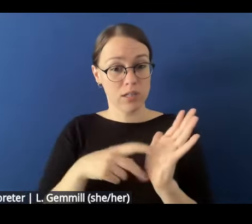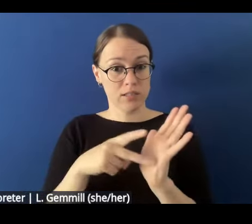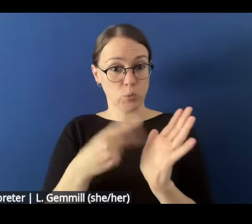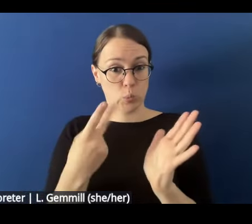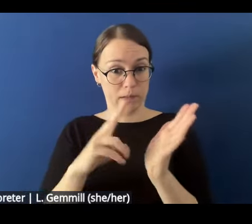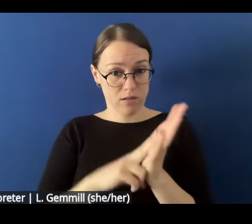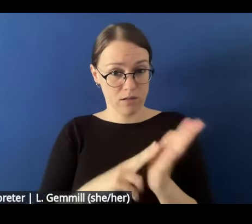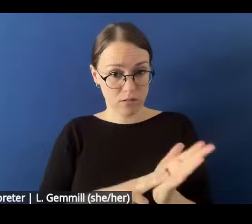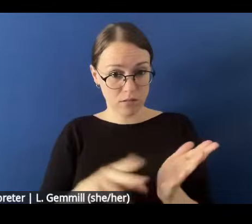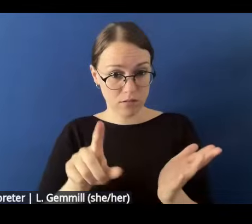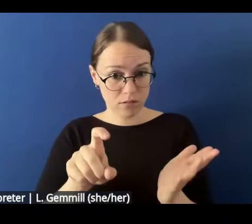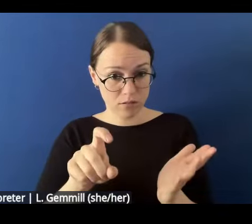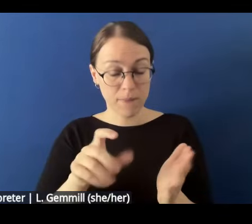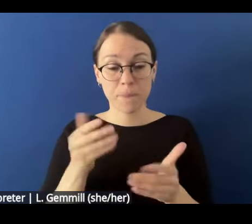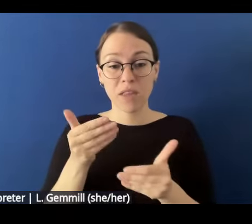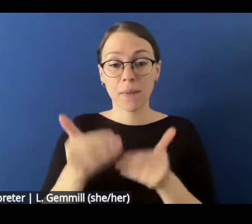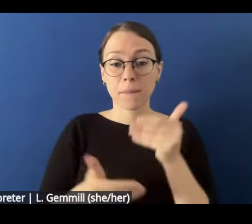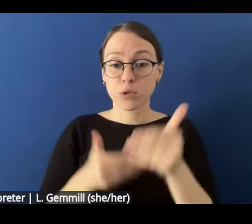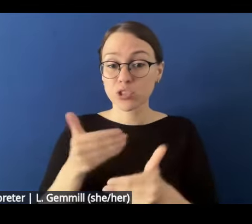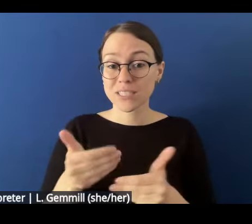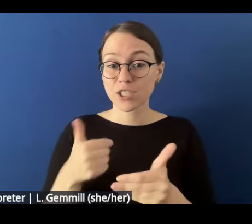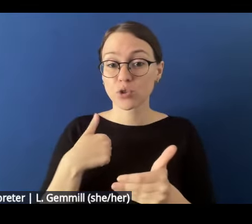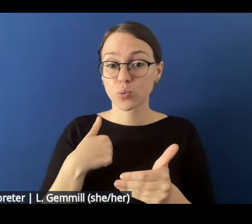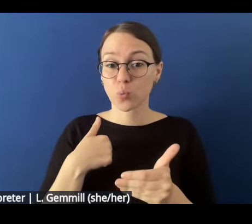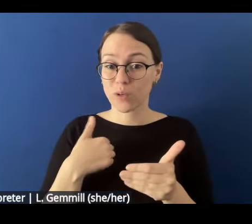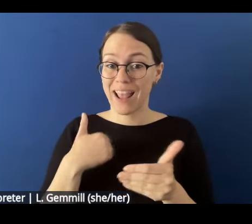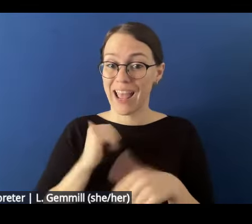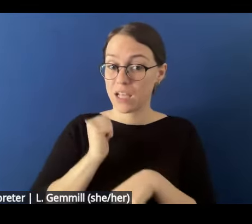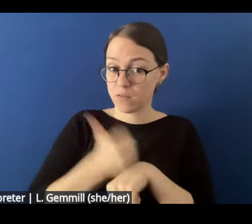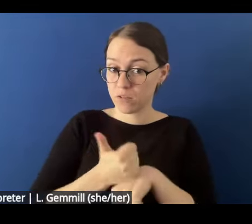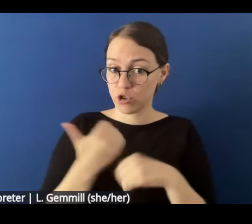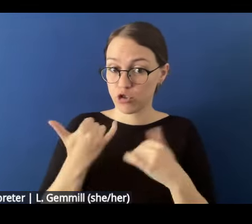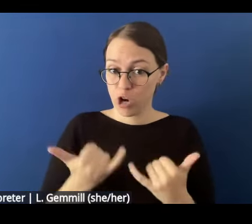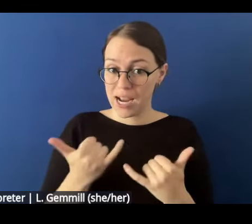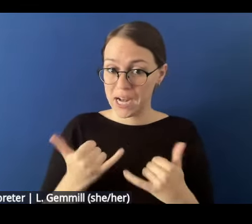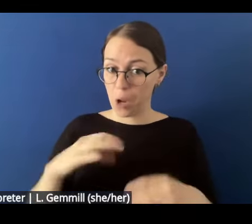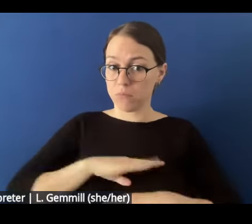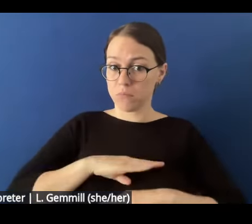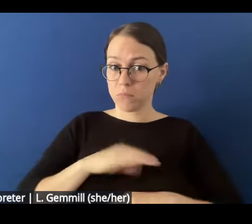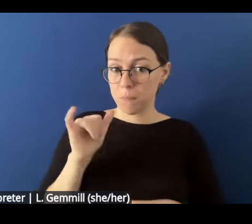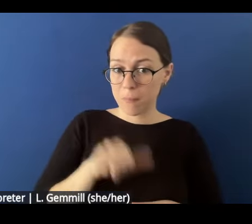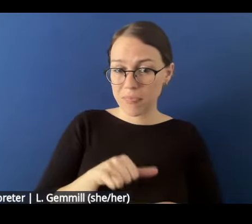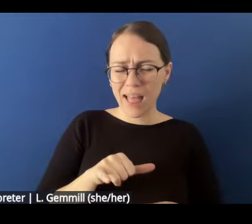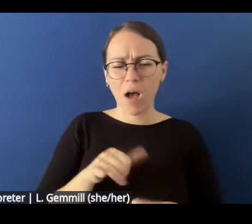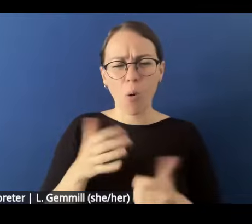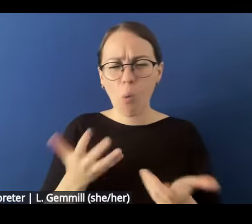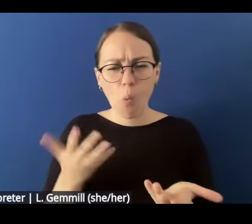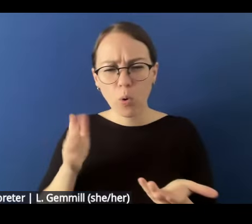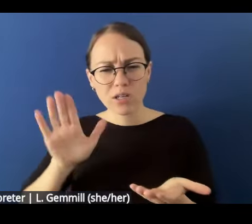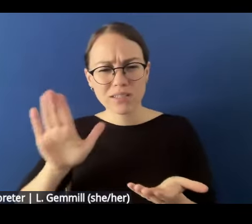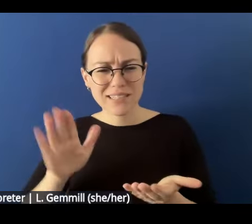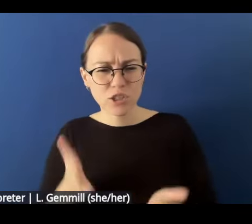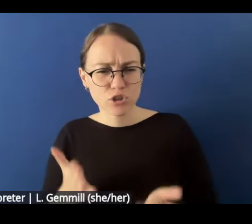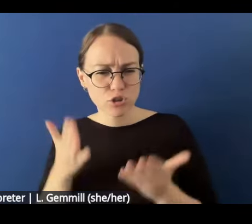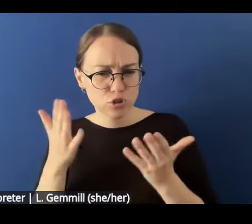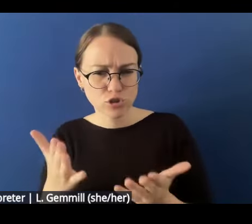Is the procedure that we have sufficient for that, or is his suggestion one that we